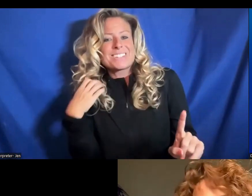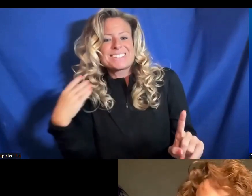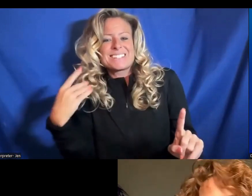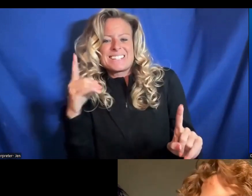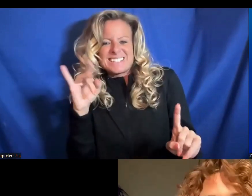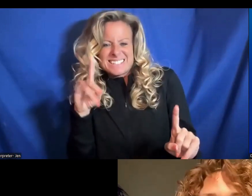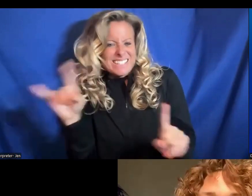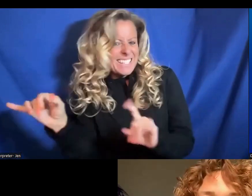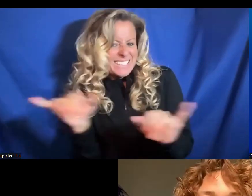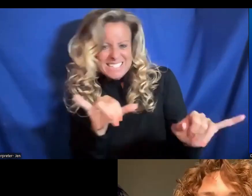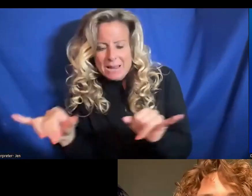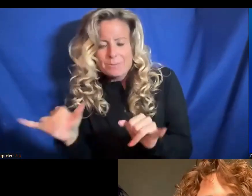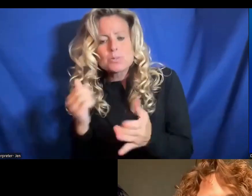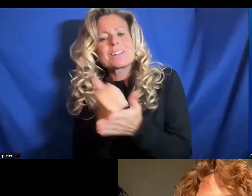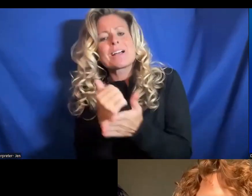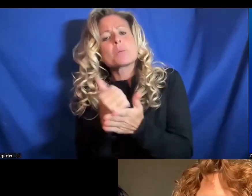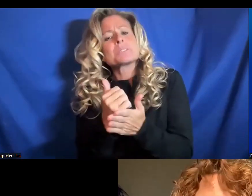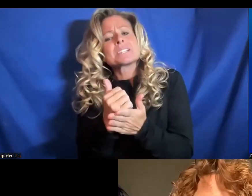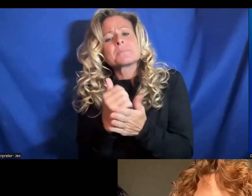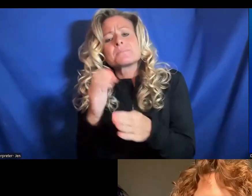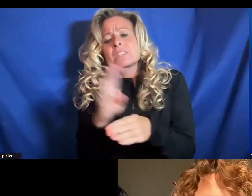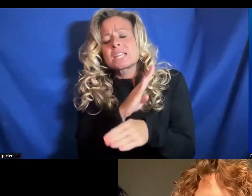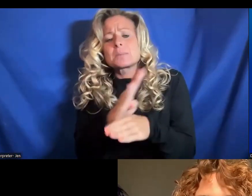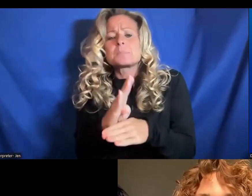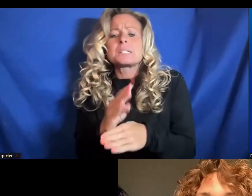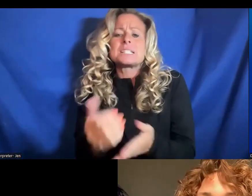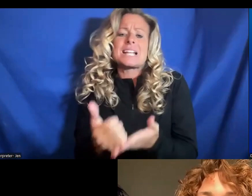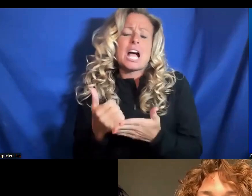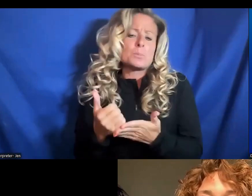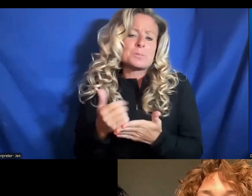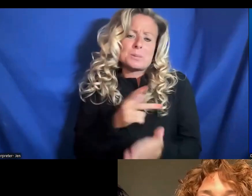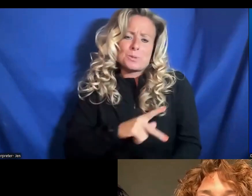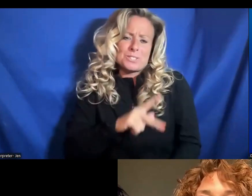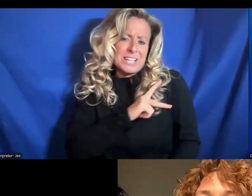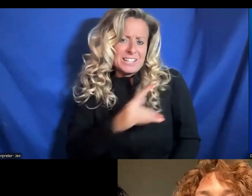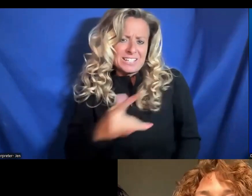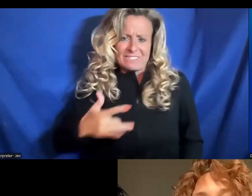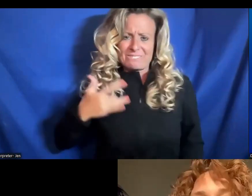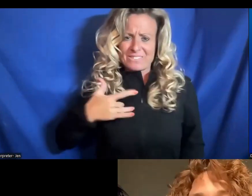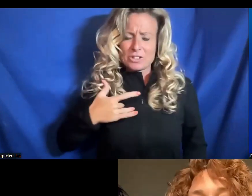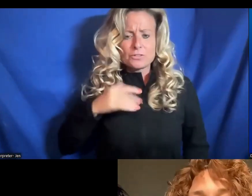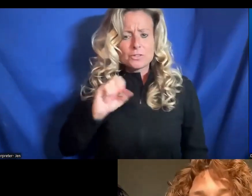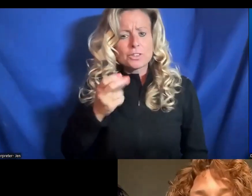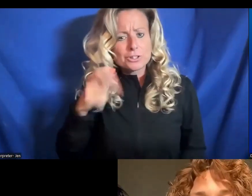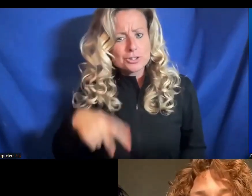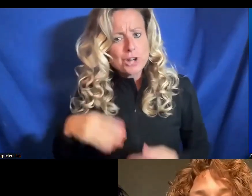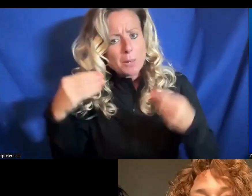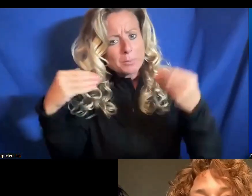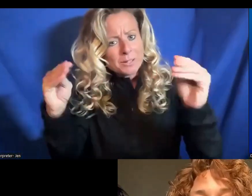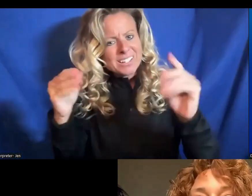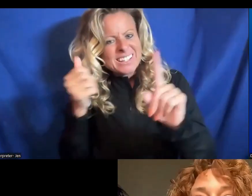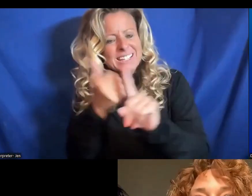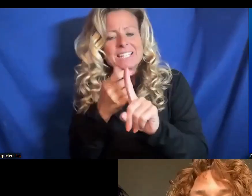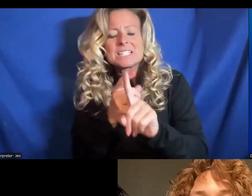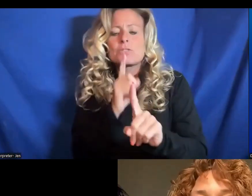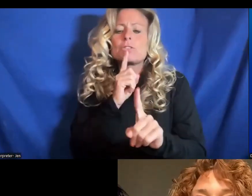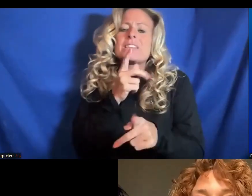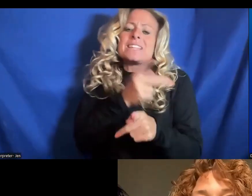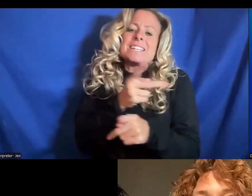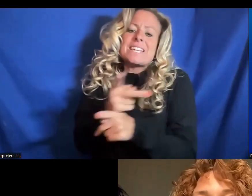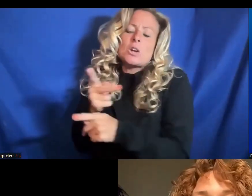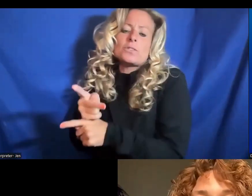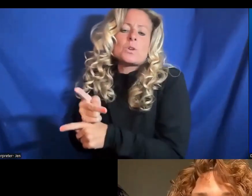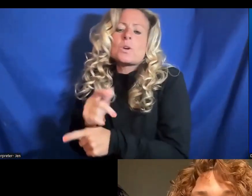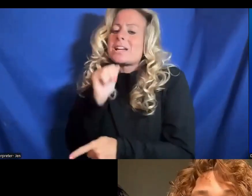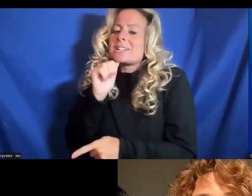the business, it helps the morale of the shop. And they take care of you. Not every barbershop